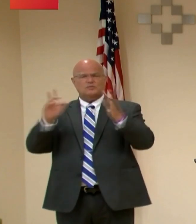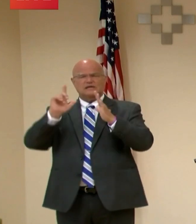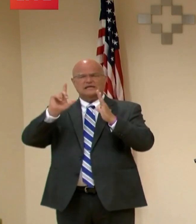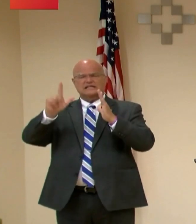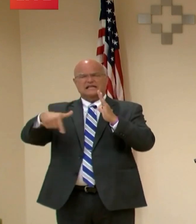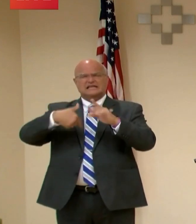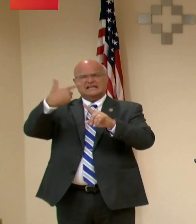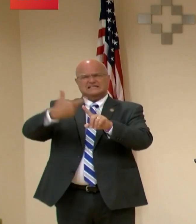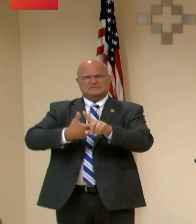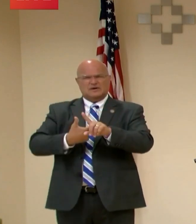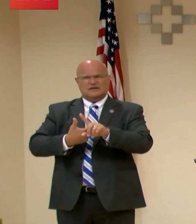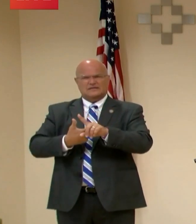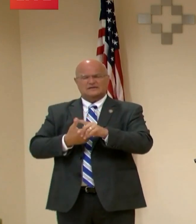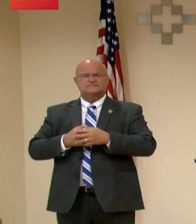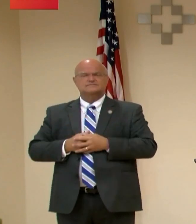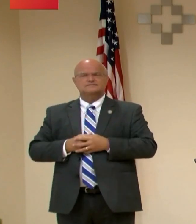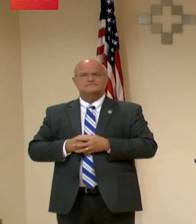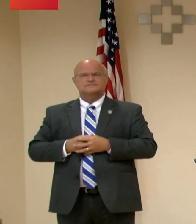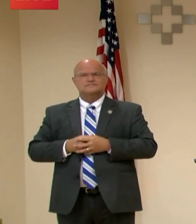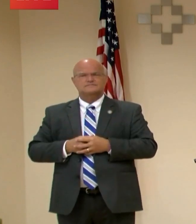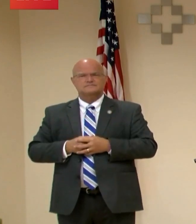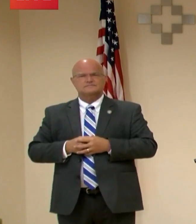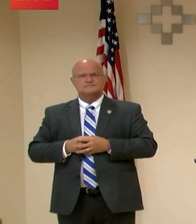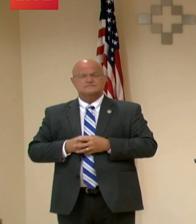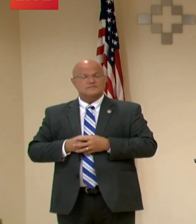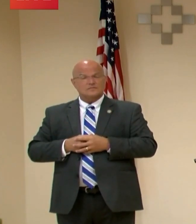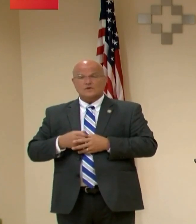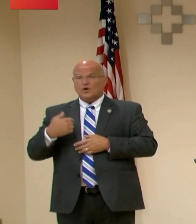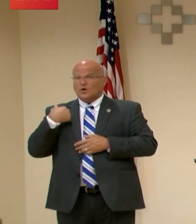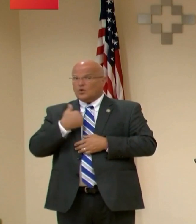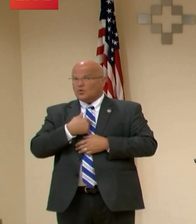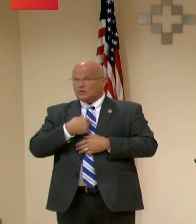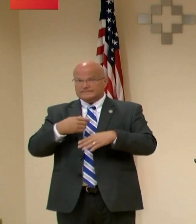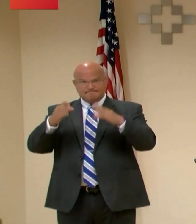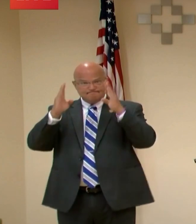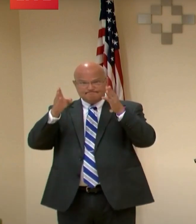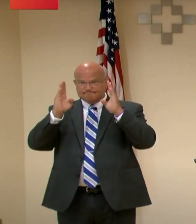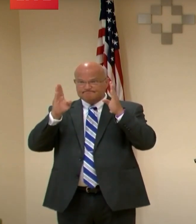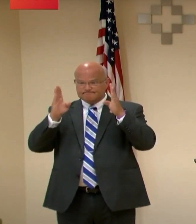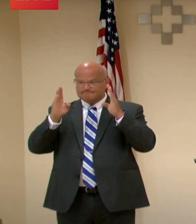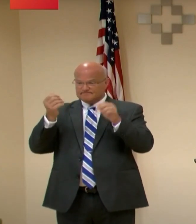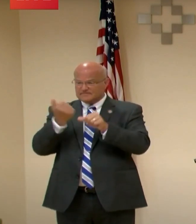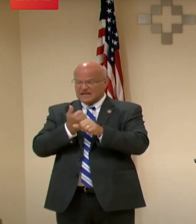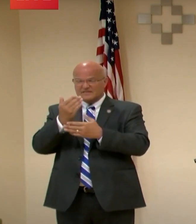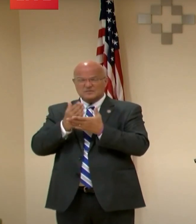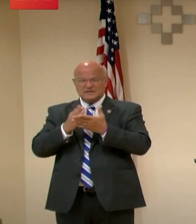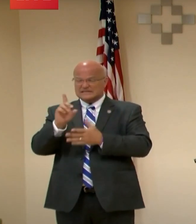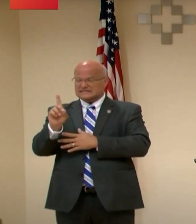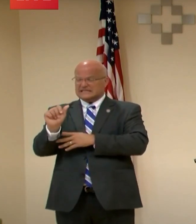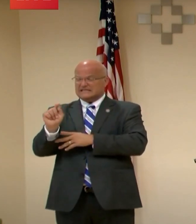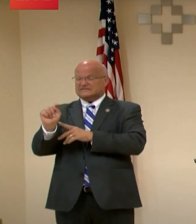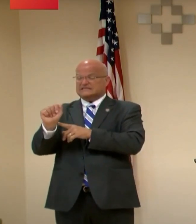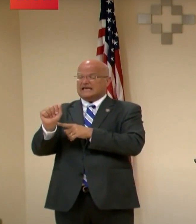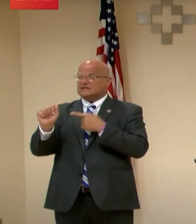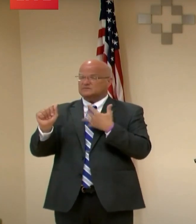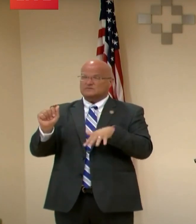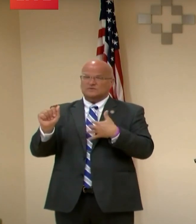next month, your decision to go forward with that. You know, we pay attention to every piece of data